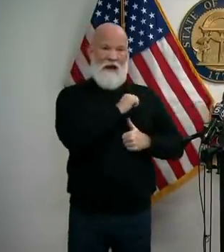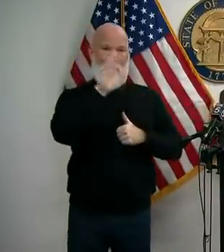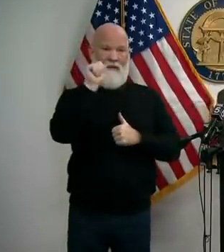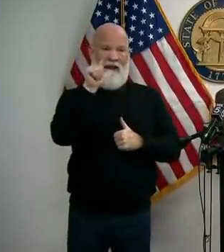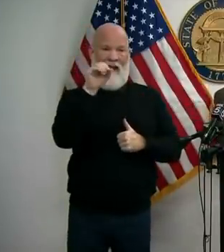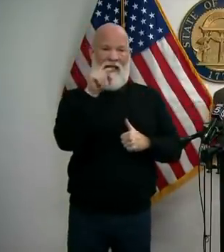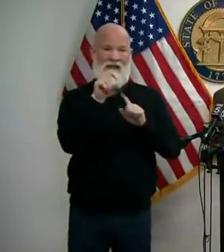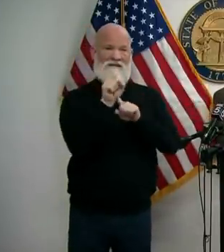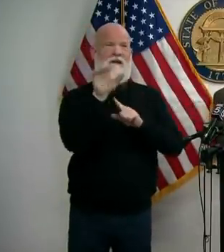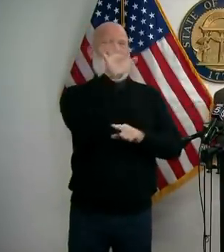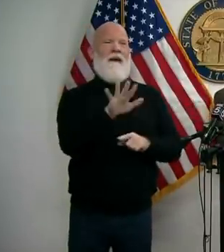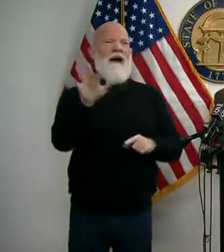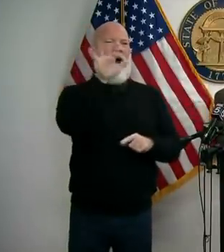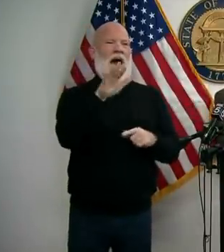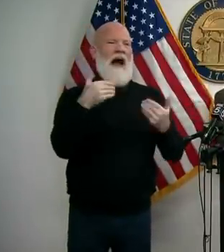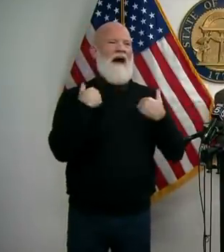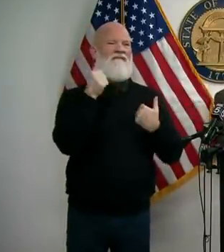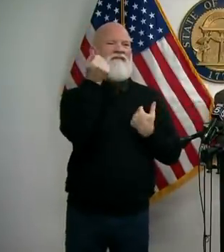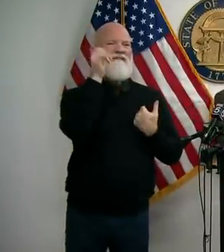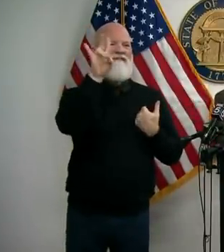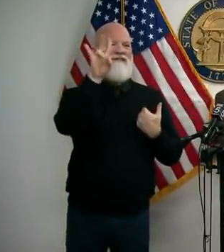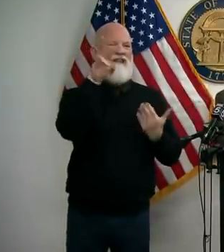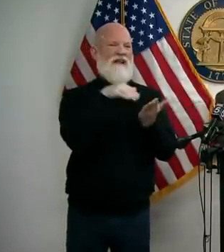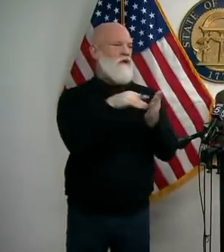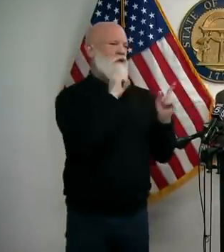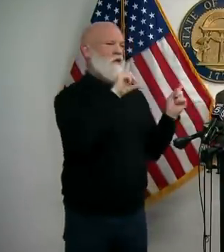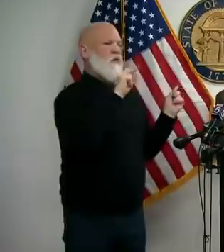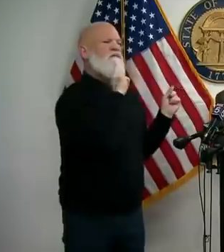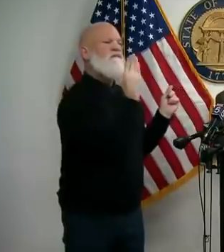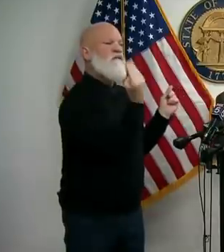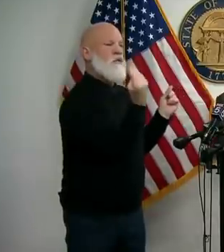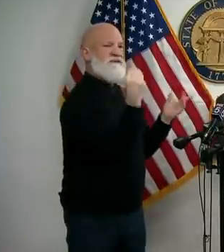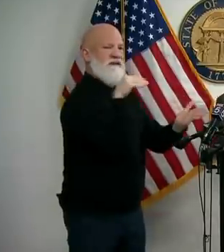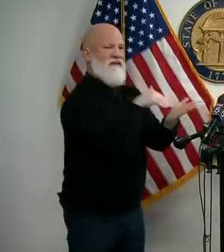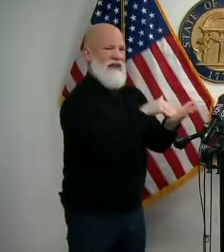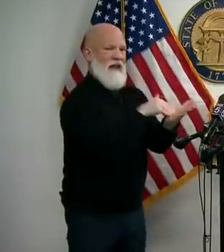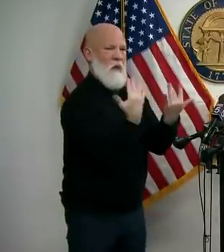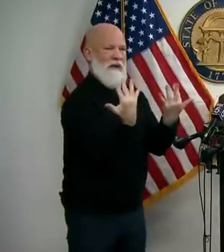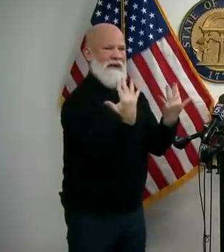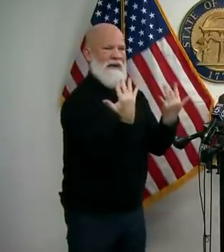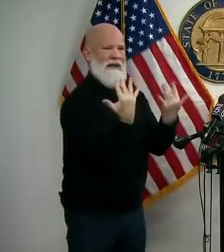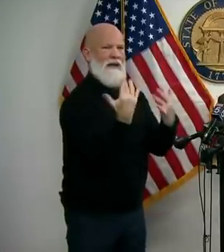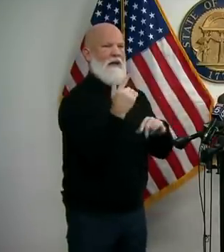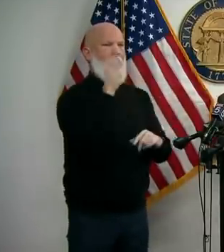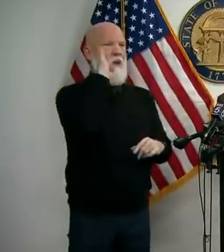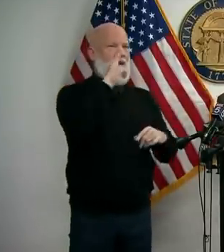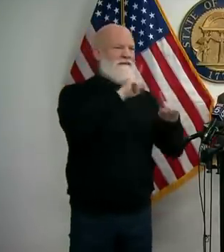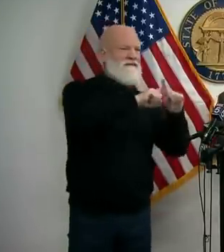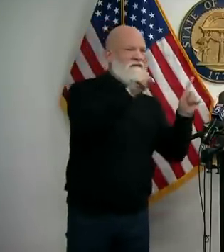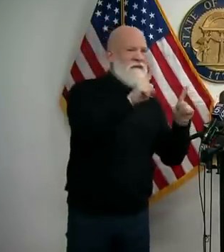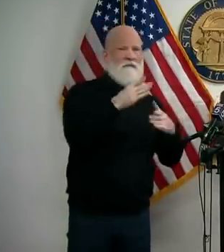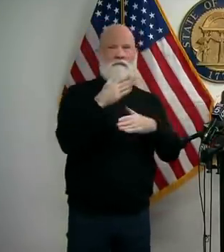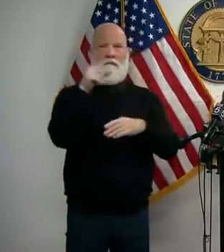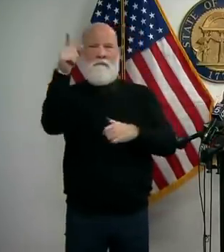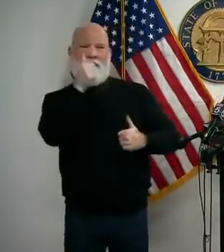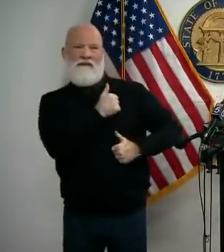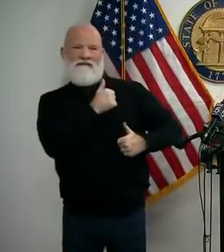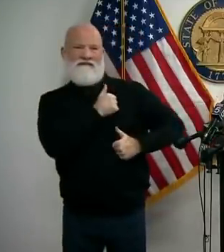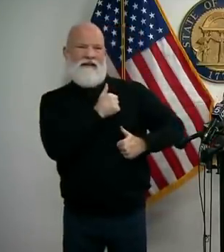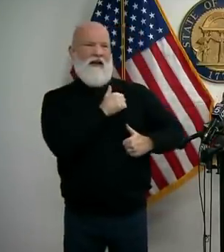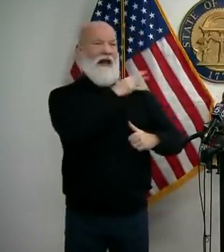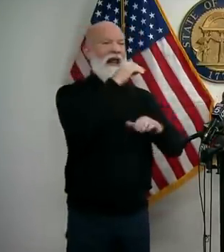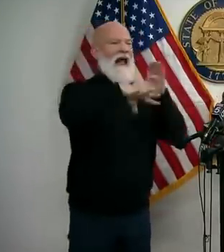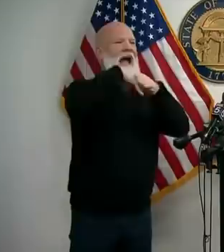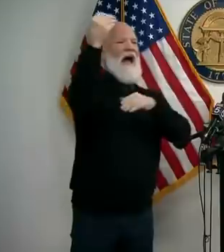about 14,000 that are still outstanding. It's the military and overseas. I don't have a breakdown between the two different types right now, but it's 14,000 available. And to remind